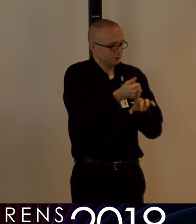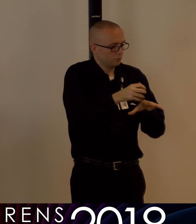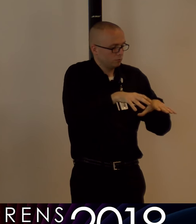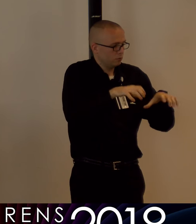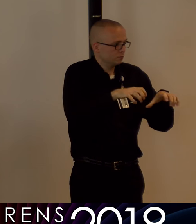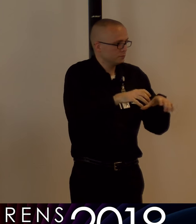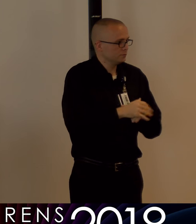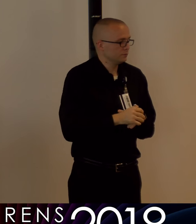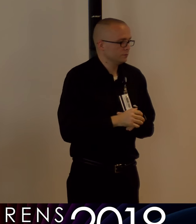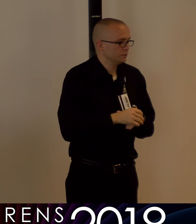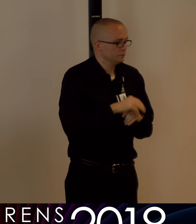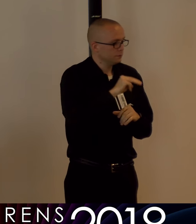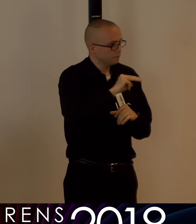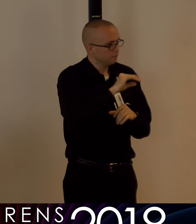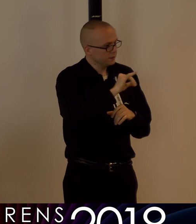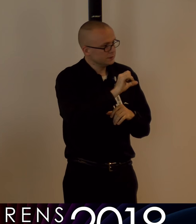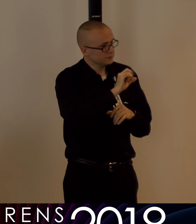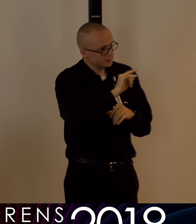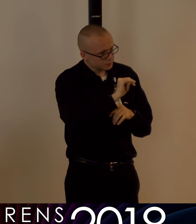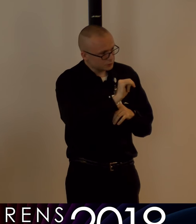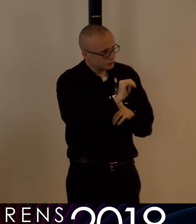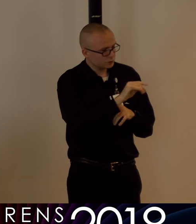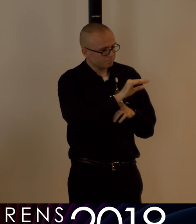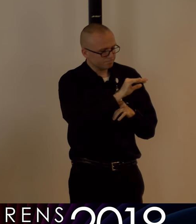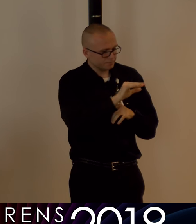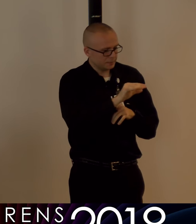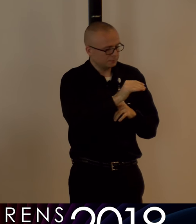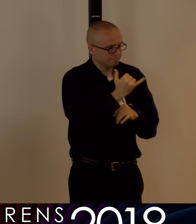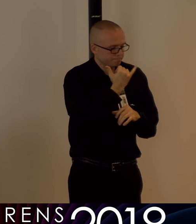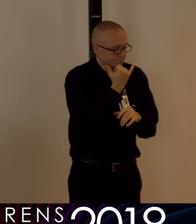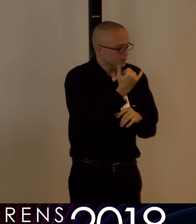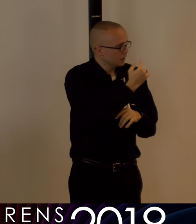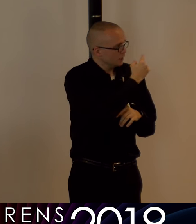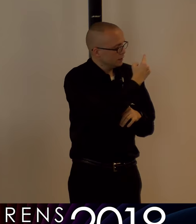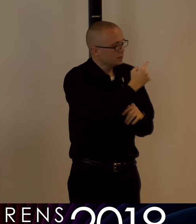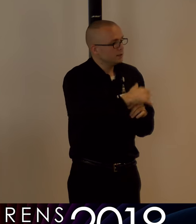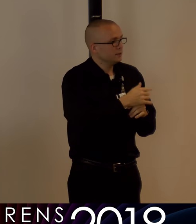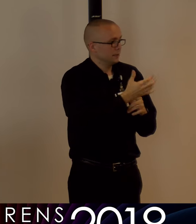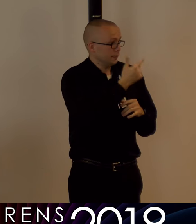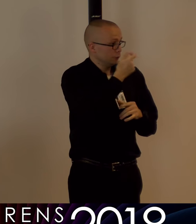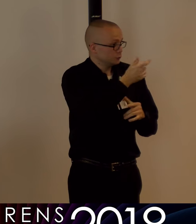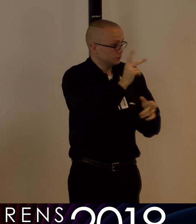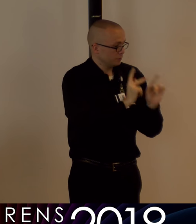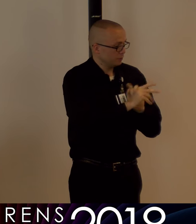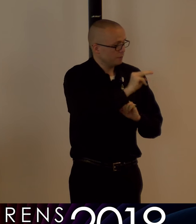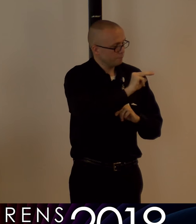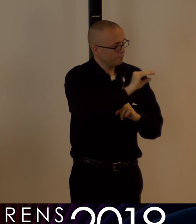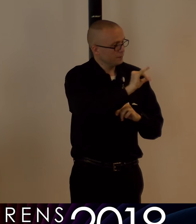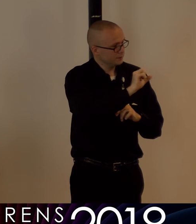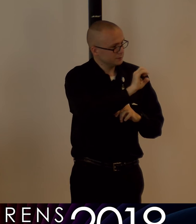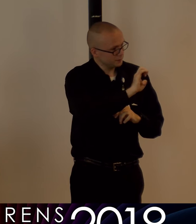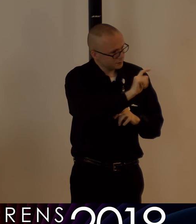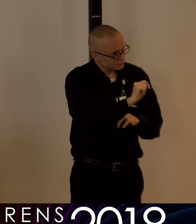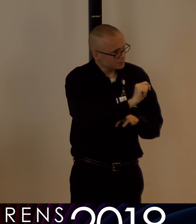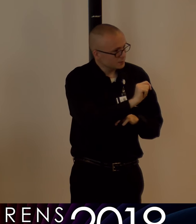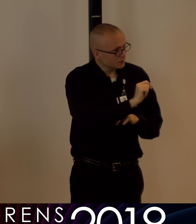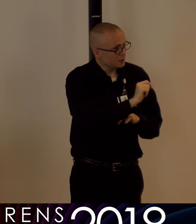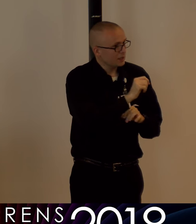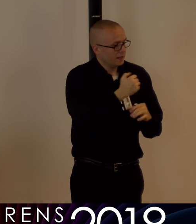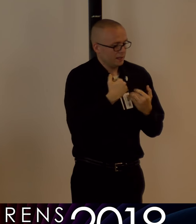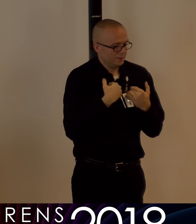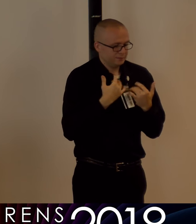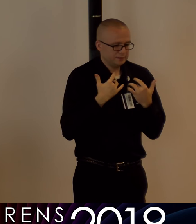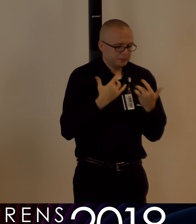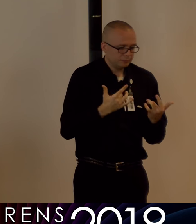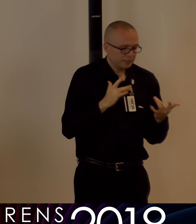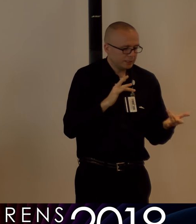missense mutations, which are misspellings, and interestingly, people who have missense changes do tend to be either